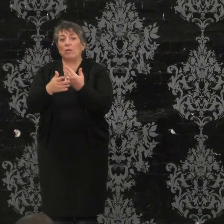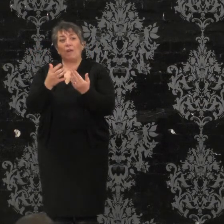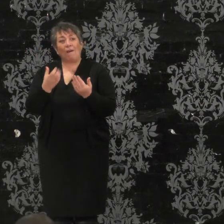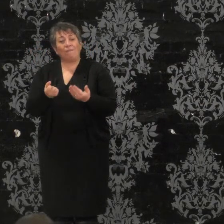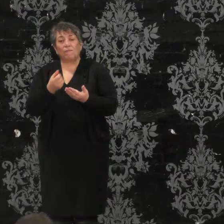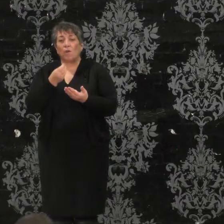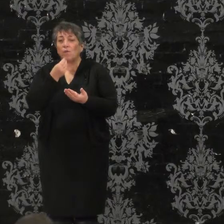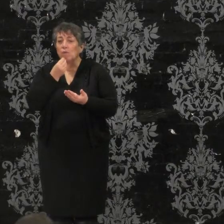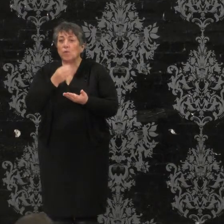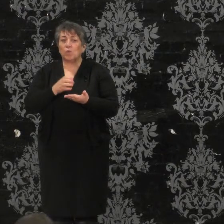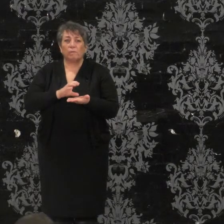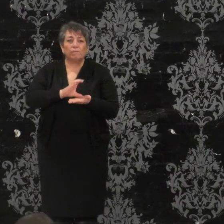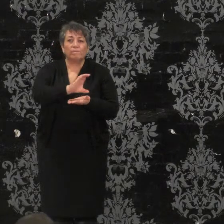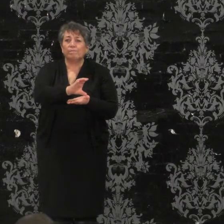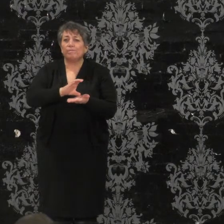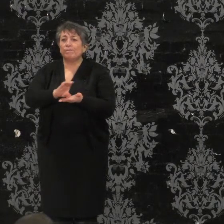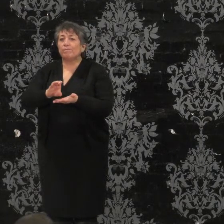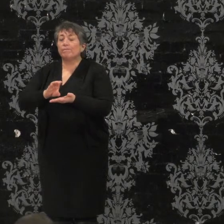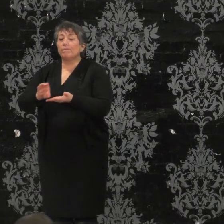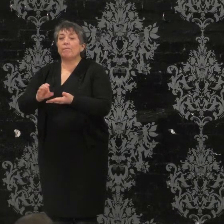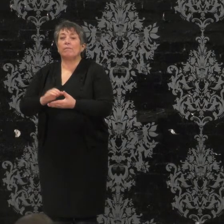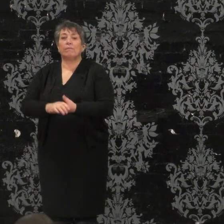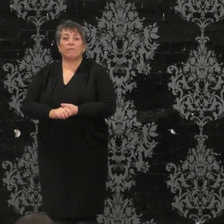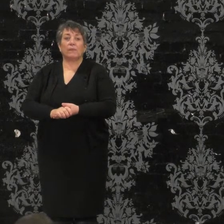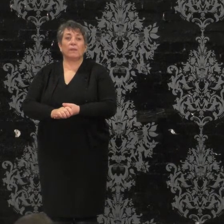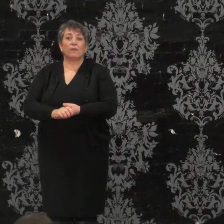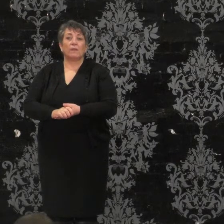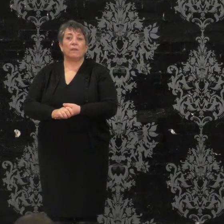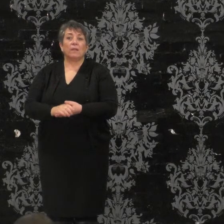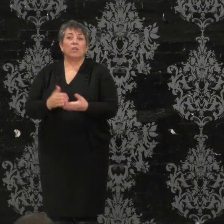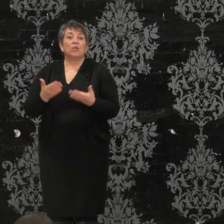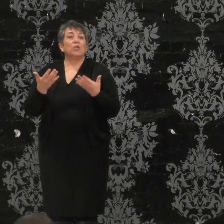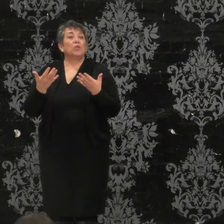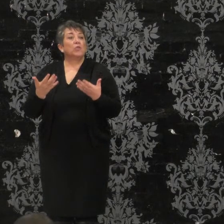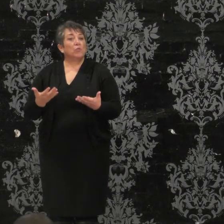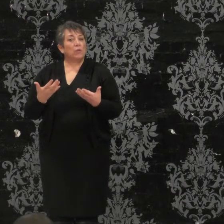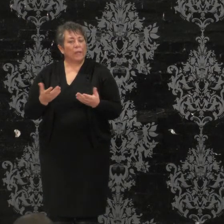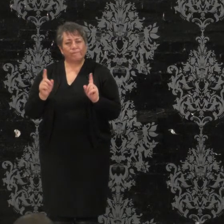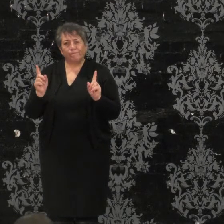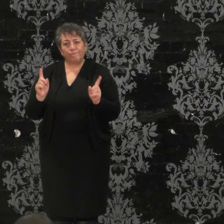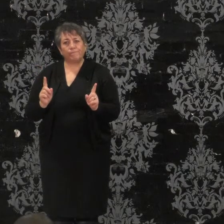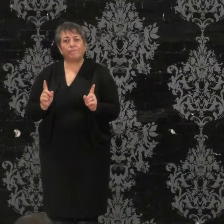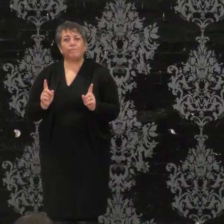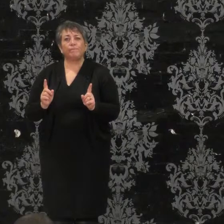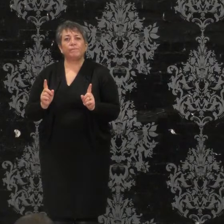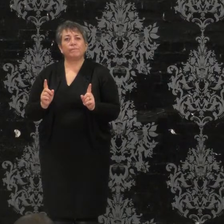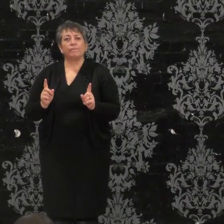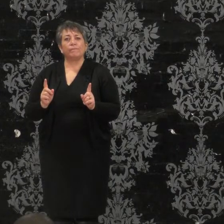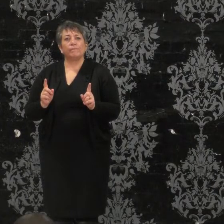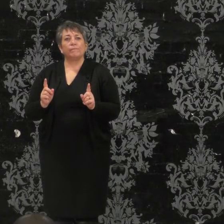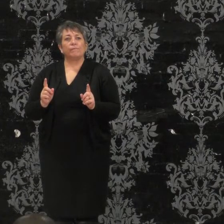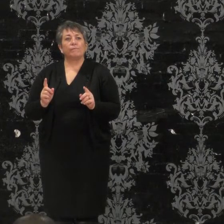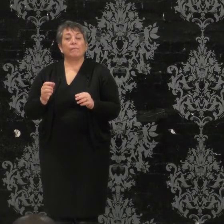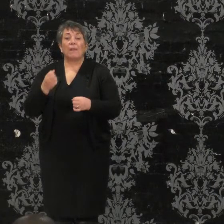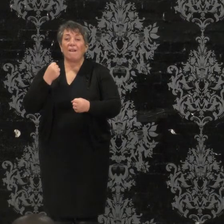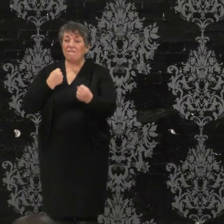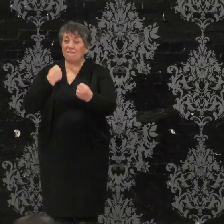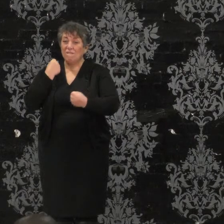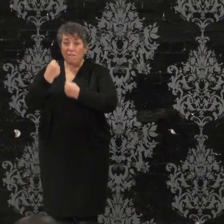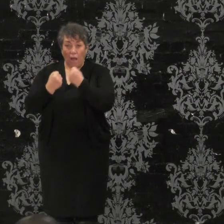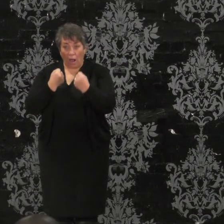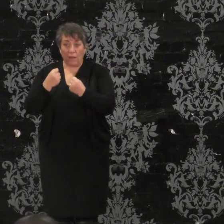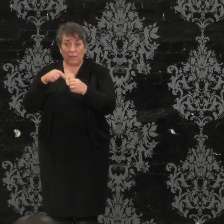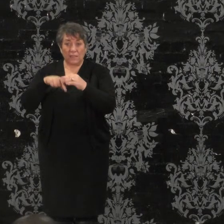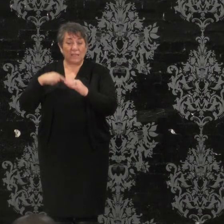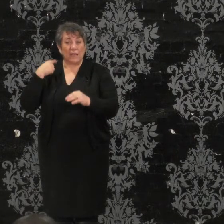we're in a good place as we recover from COVID. In terms of today's agenda, youth violence and a safer London have been inherent in